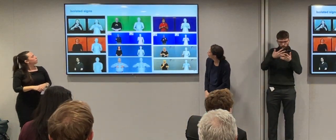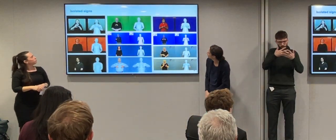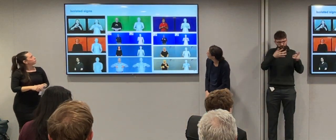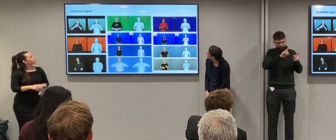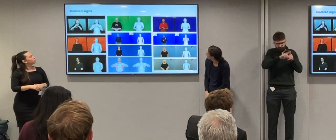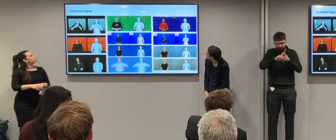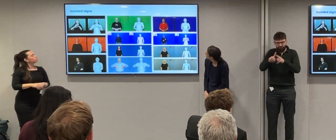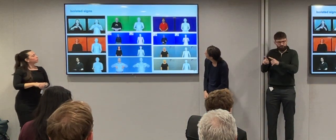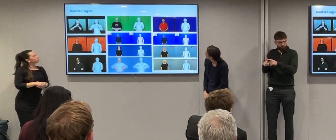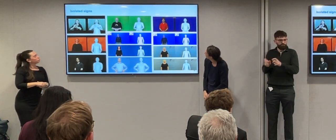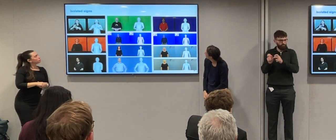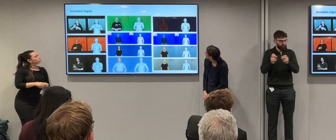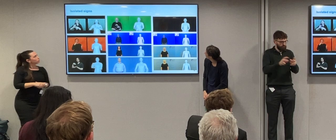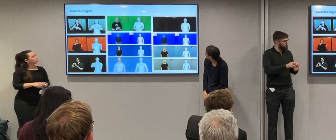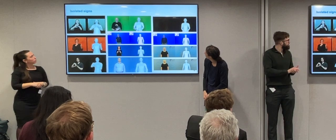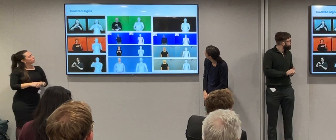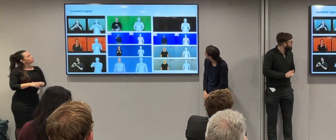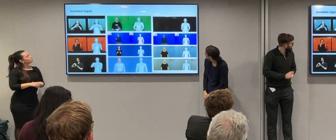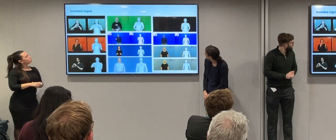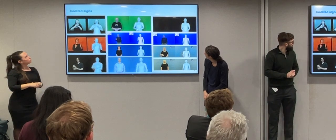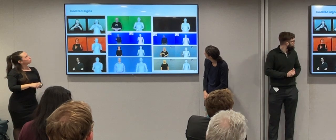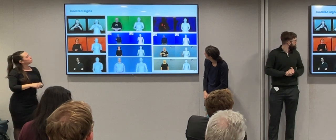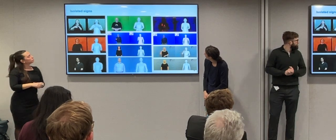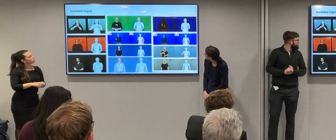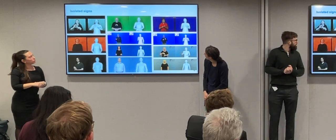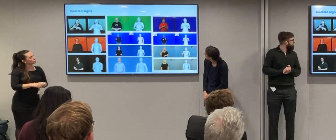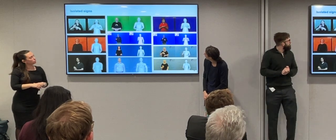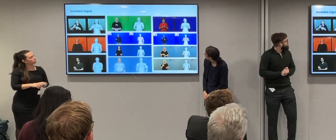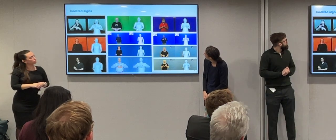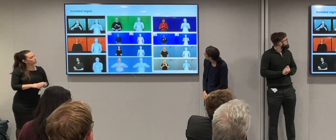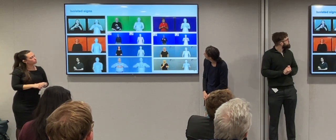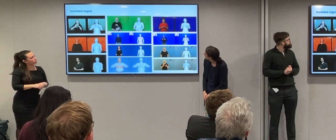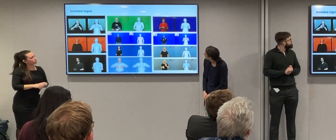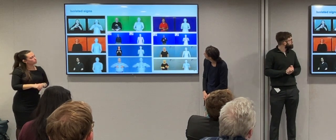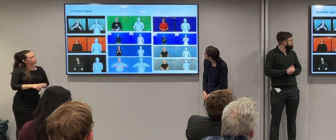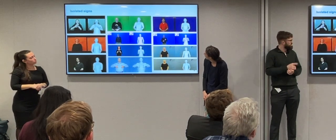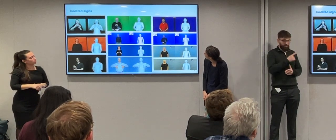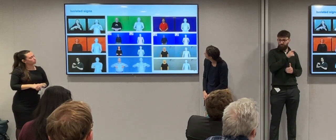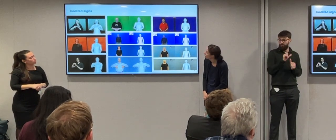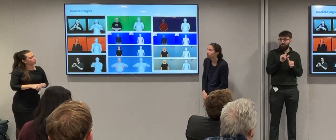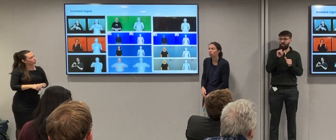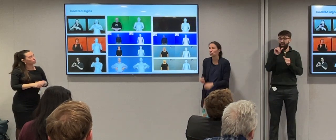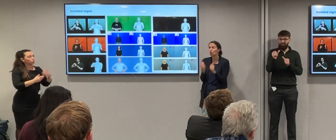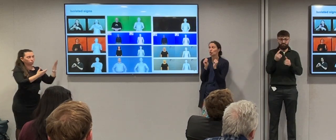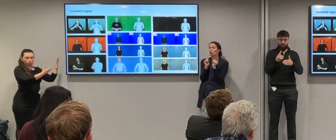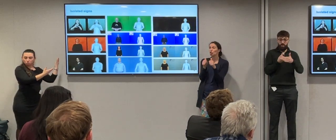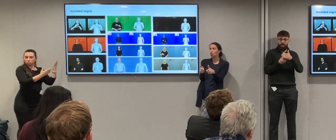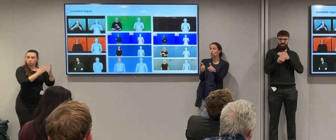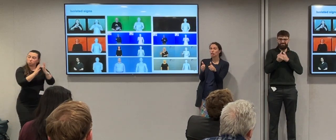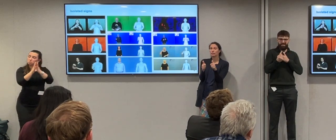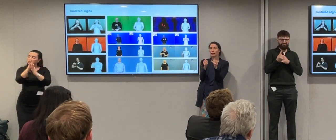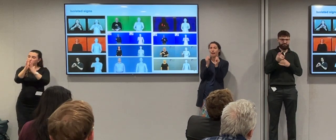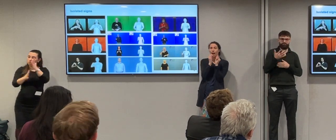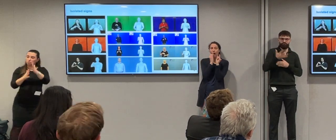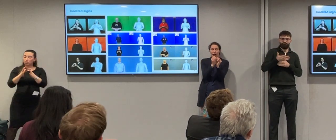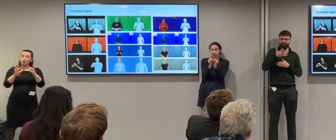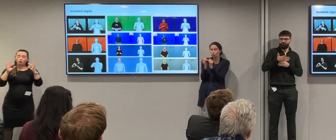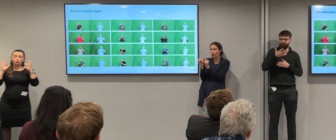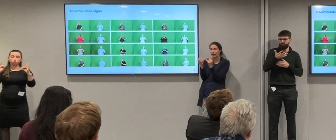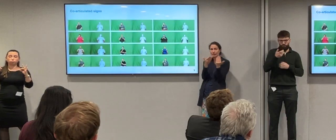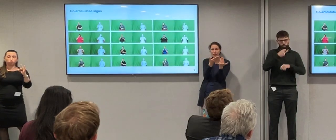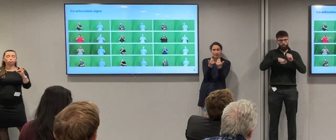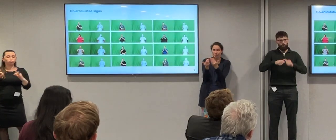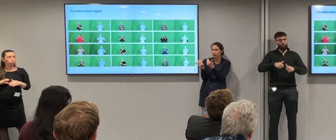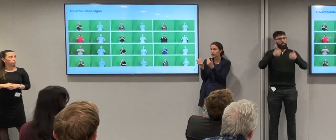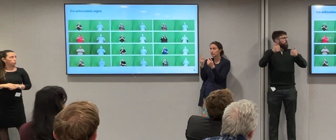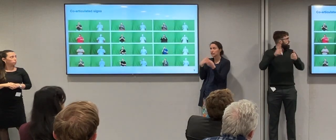So once you do this, you can see that you get good isolated signs, okay,